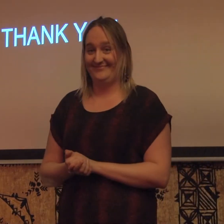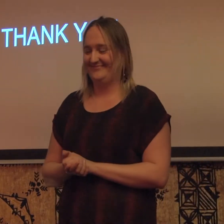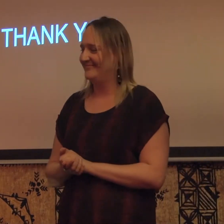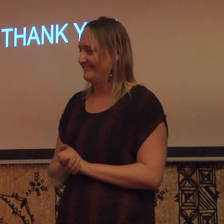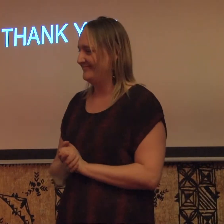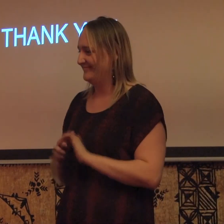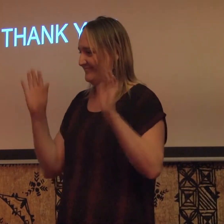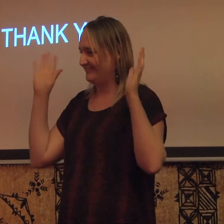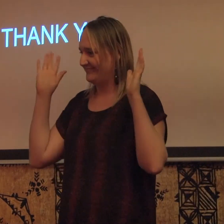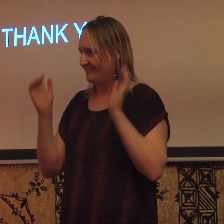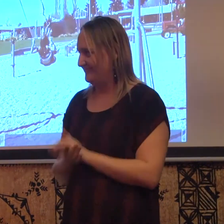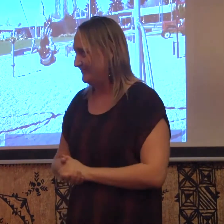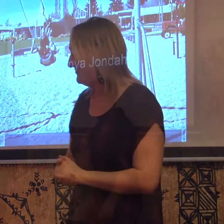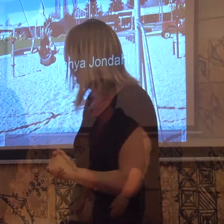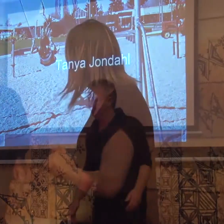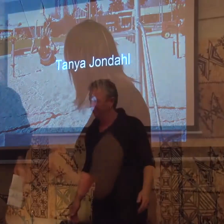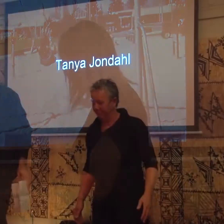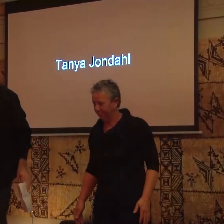Good.